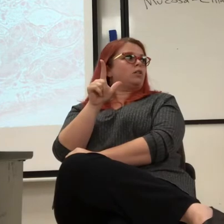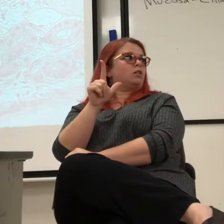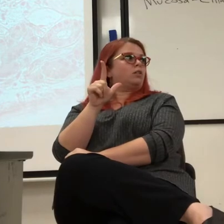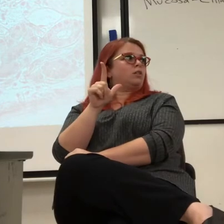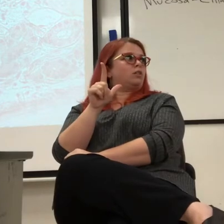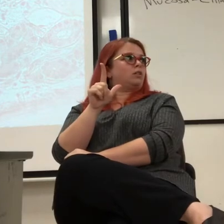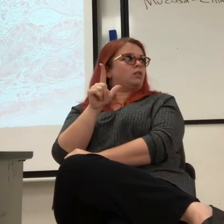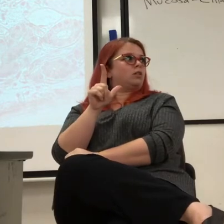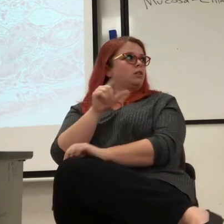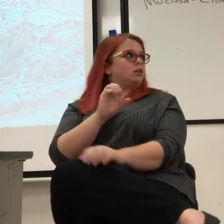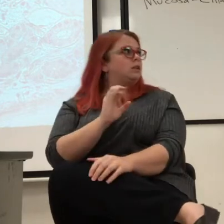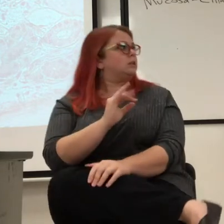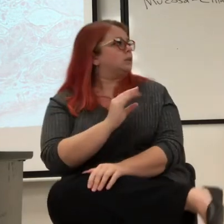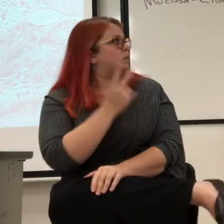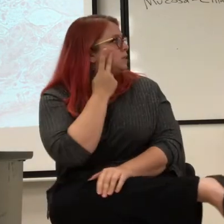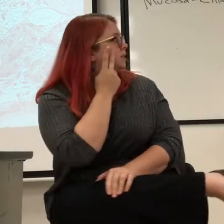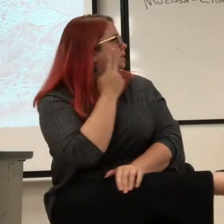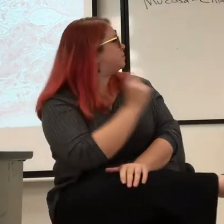Pseudostratified